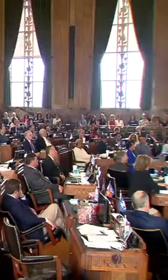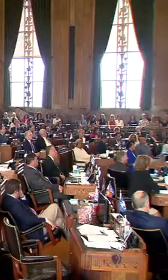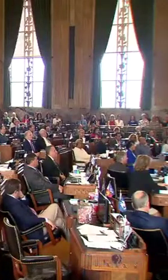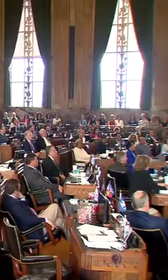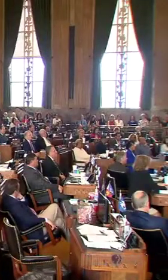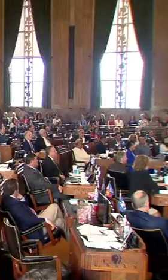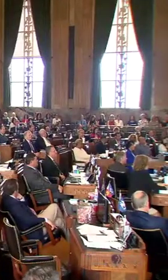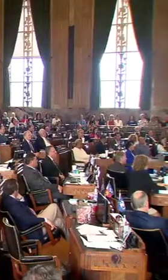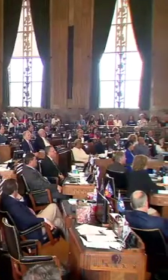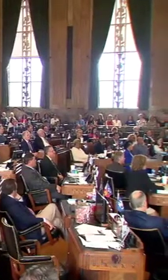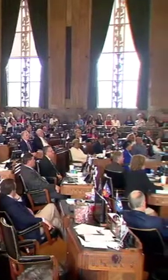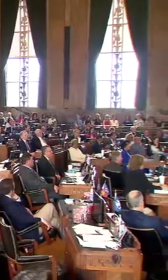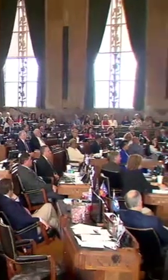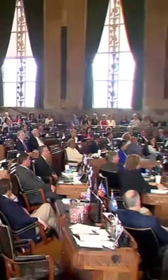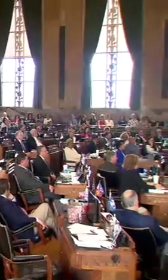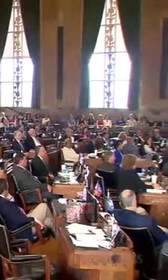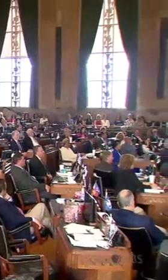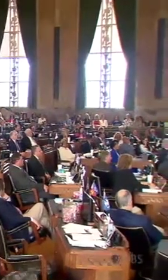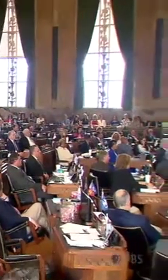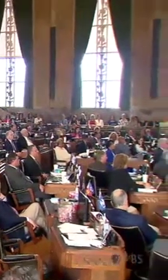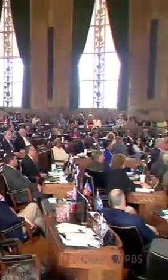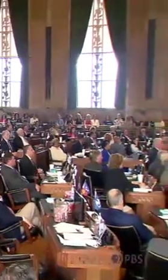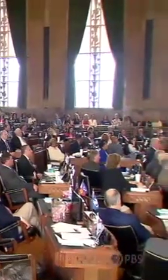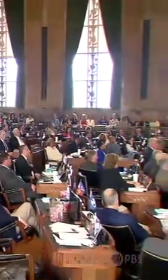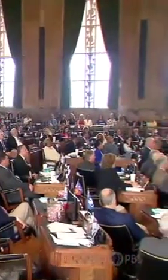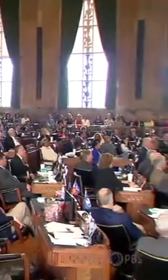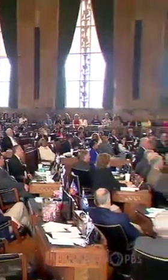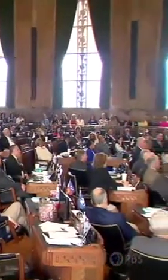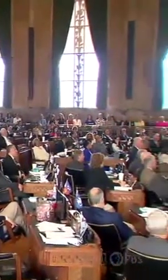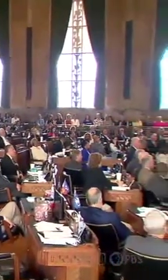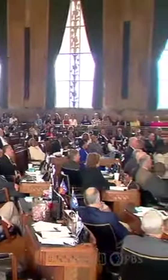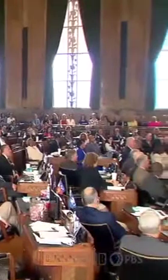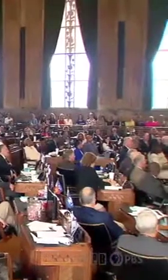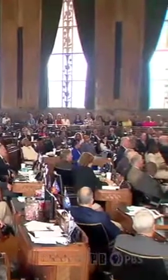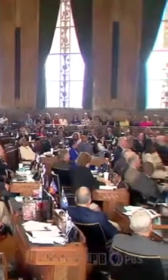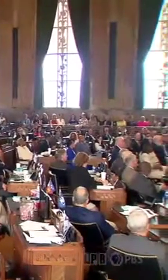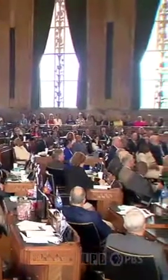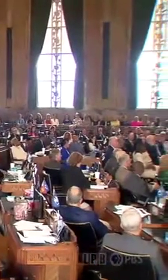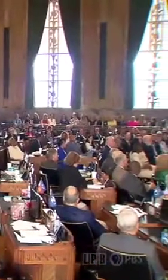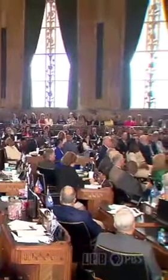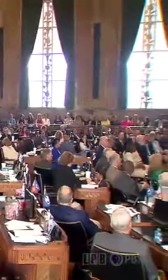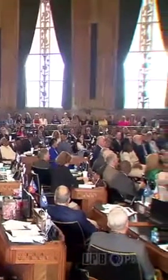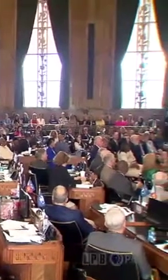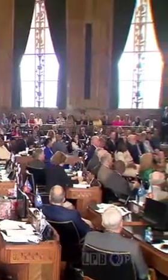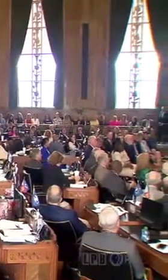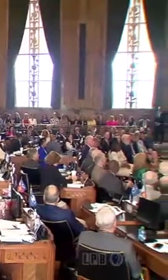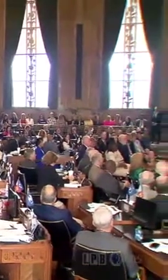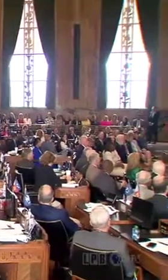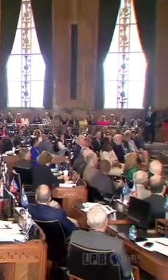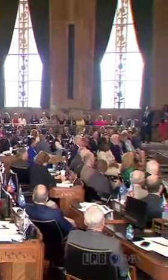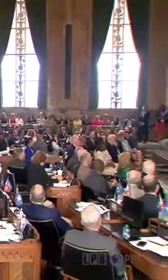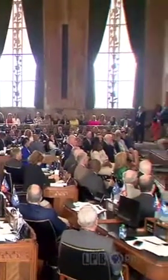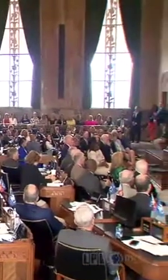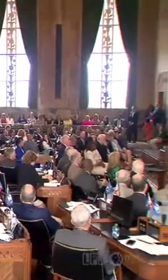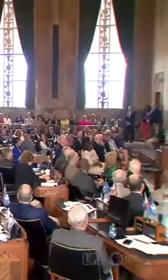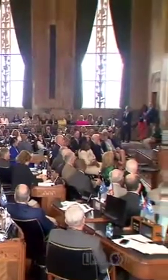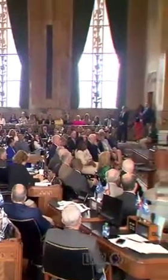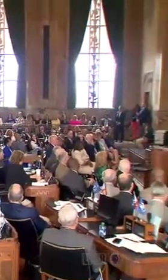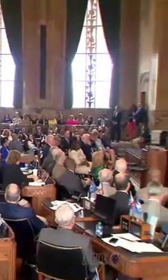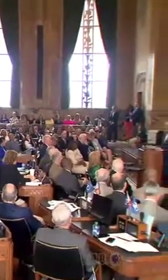As a result, we are failing our workers and our families who deserve better. And so do